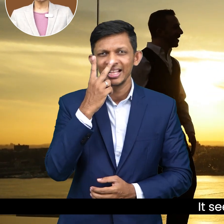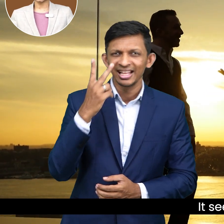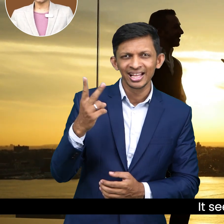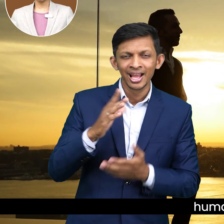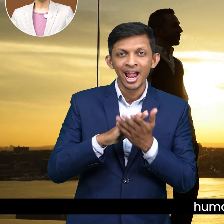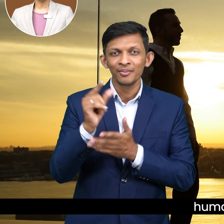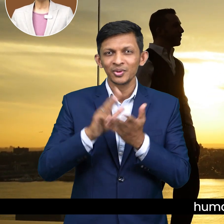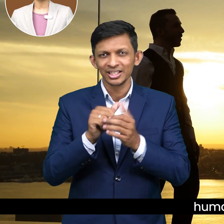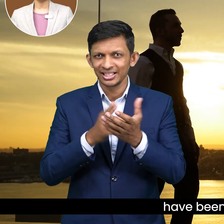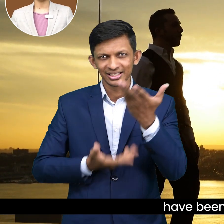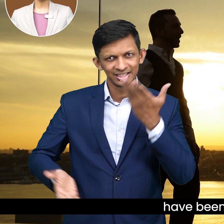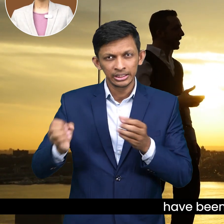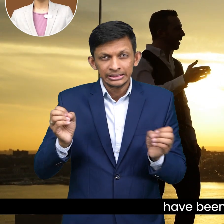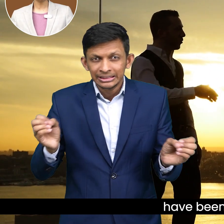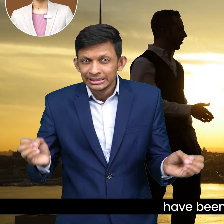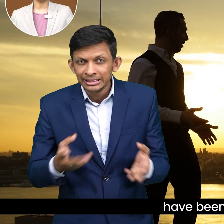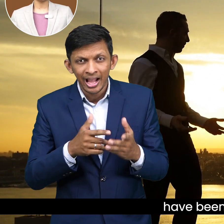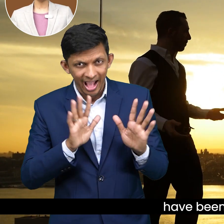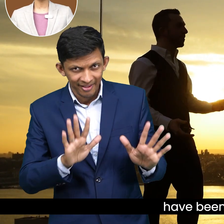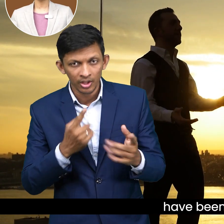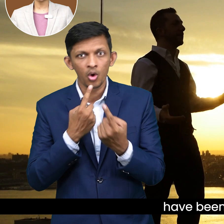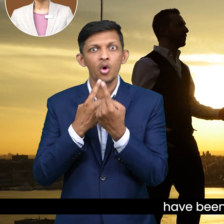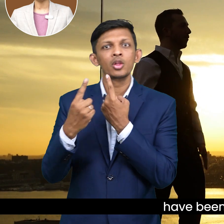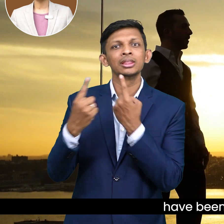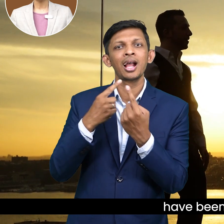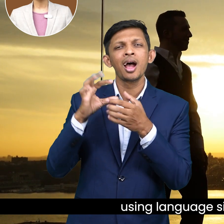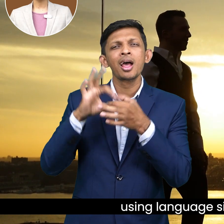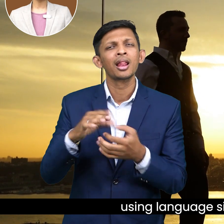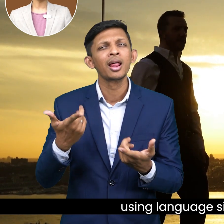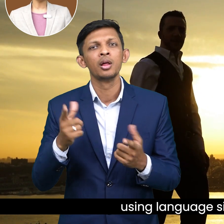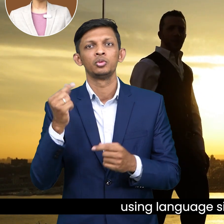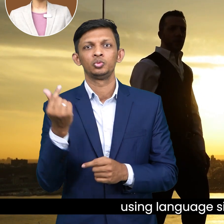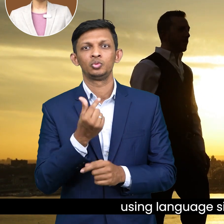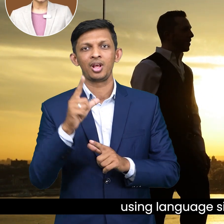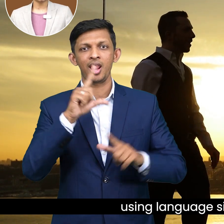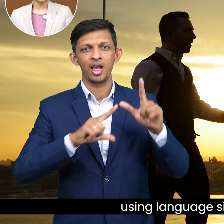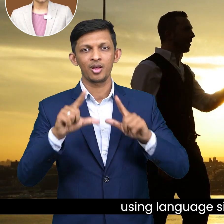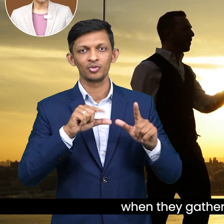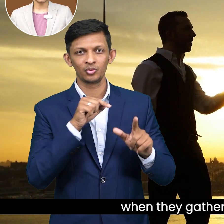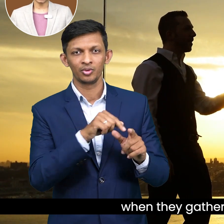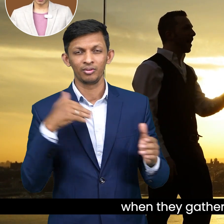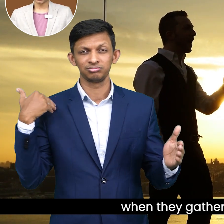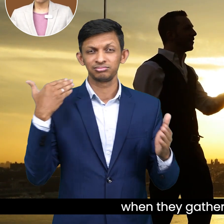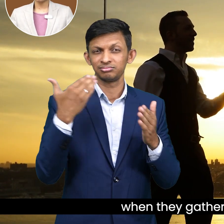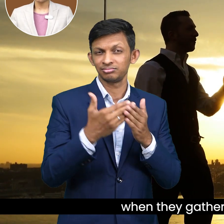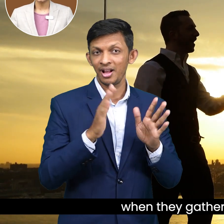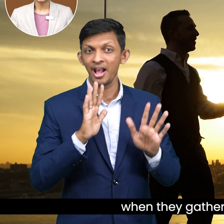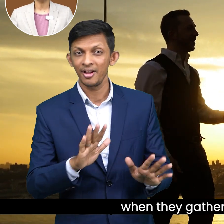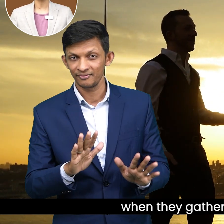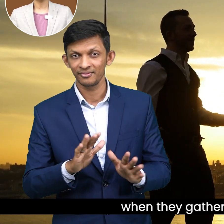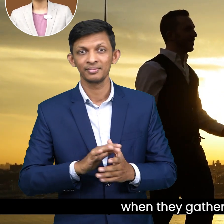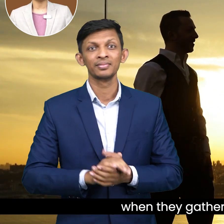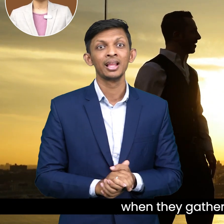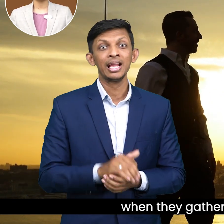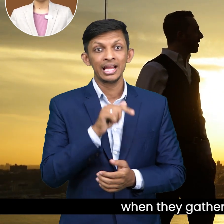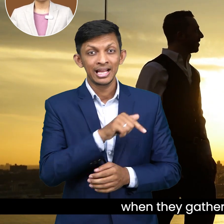It seems that human beings have been speaking and using language since the earliest times when they gathered food in